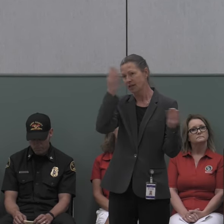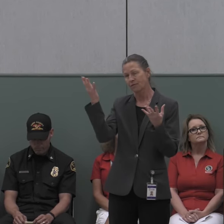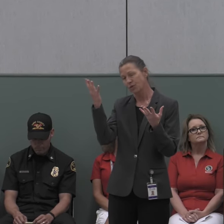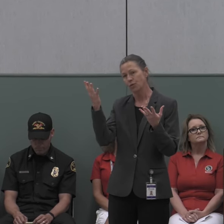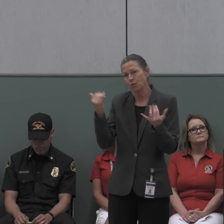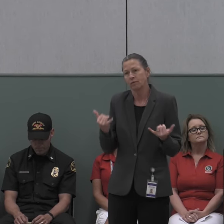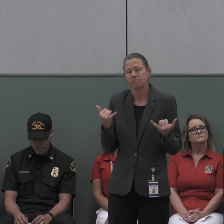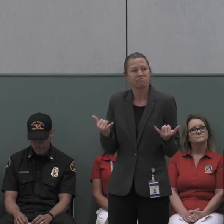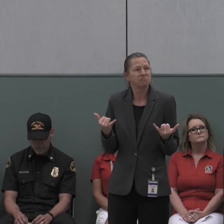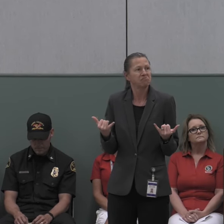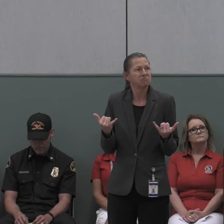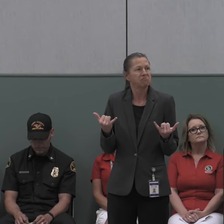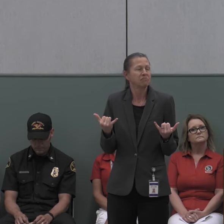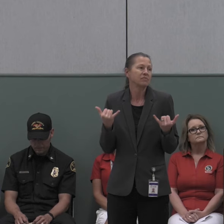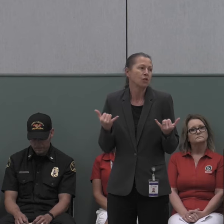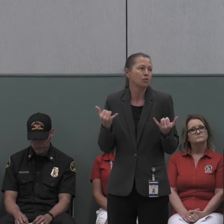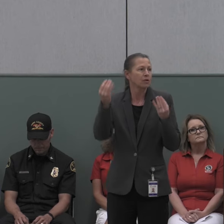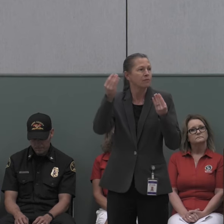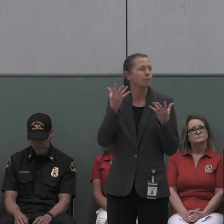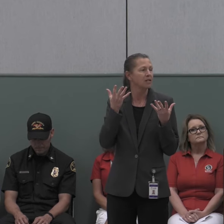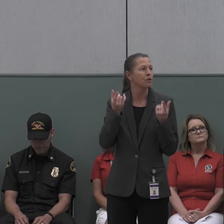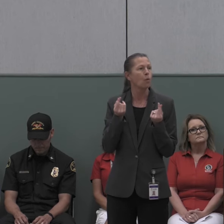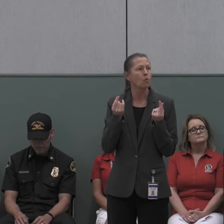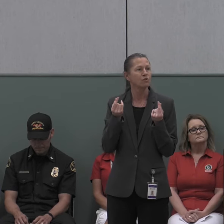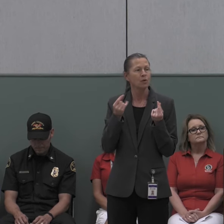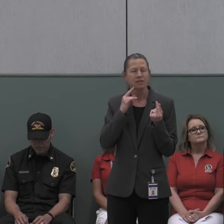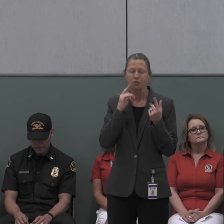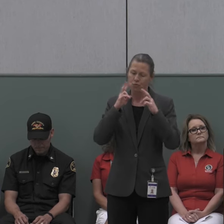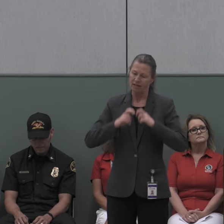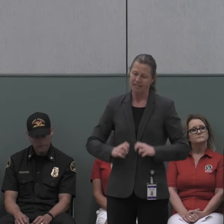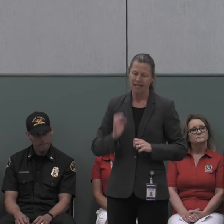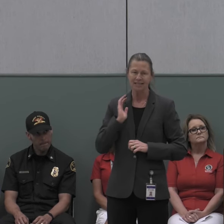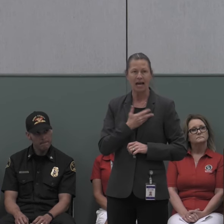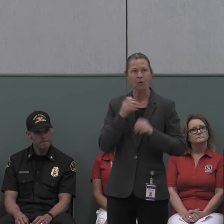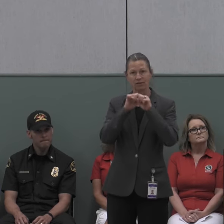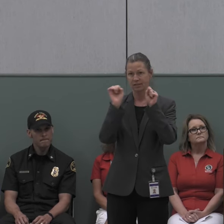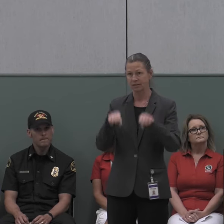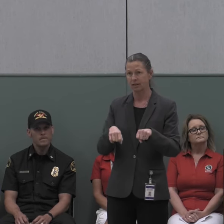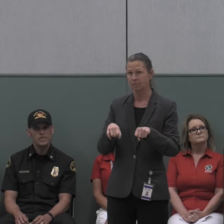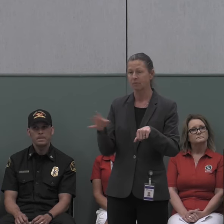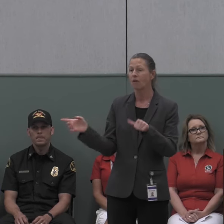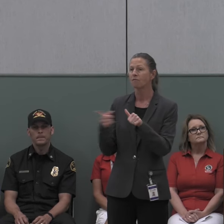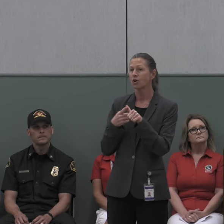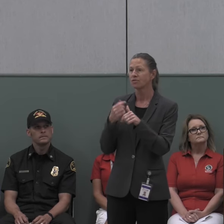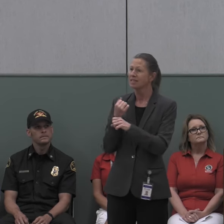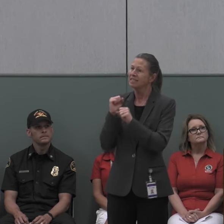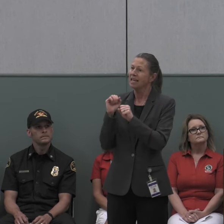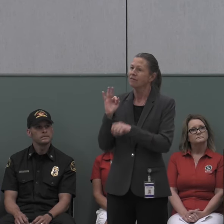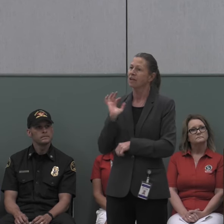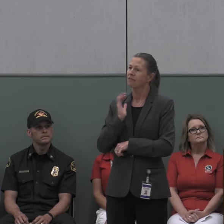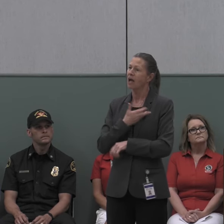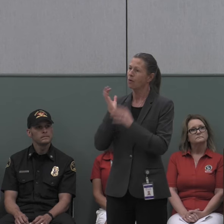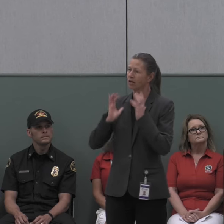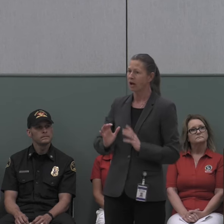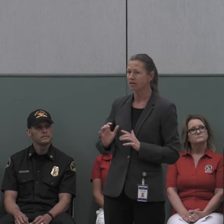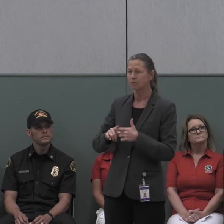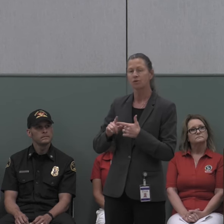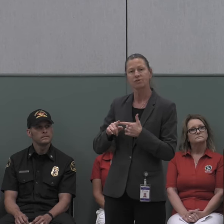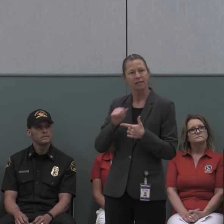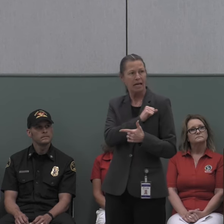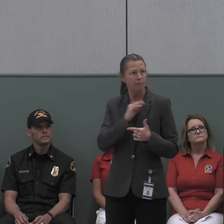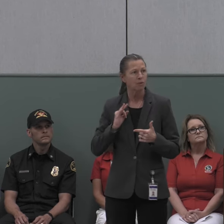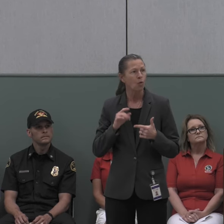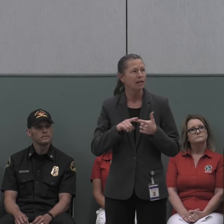doing to assess our system. And first of all, the safety of our customers, employees, and the communities we